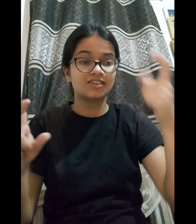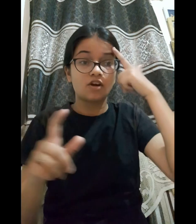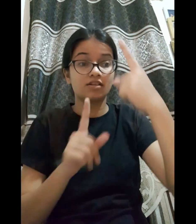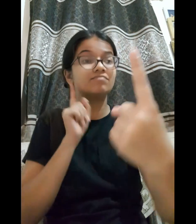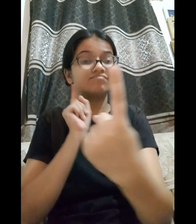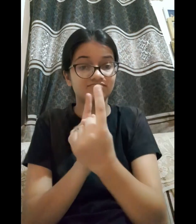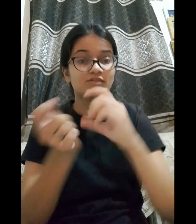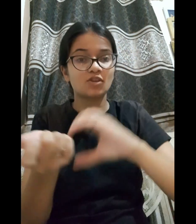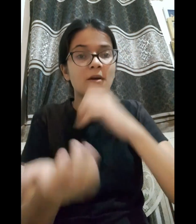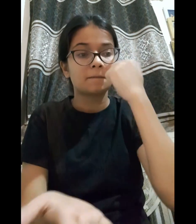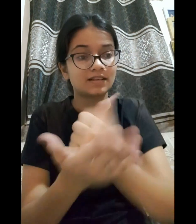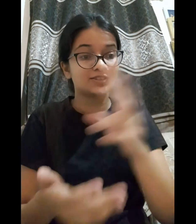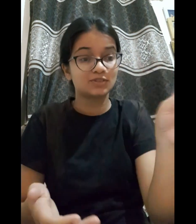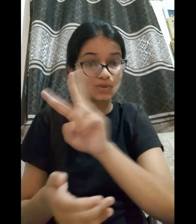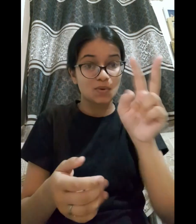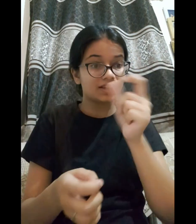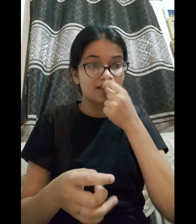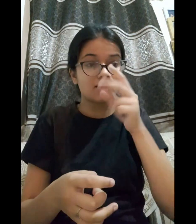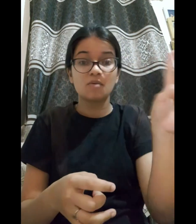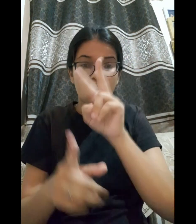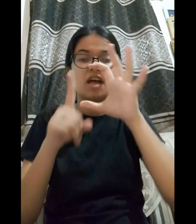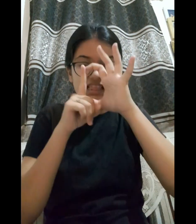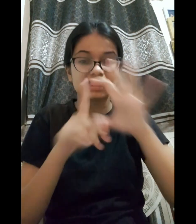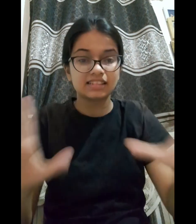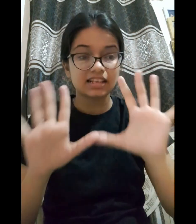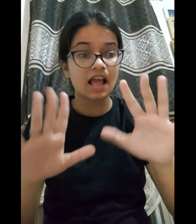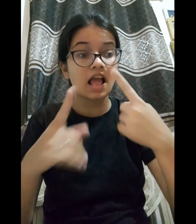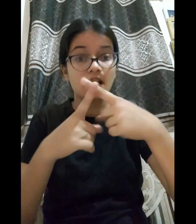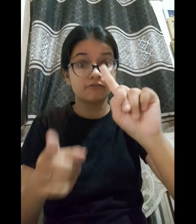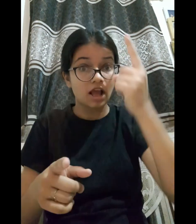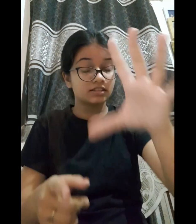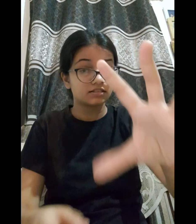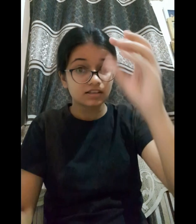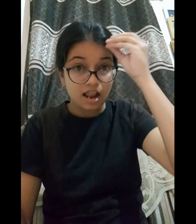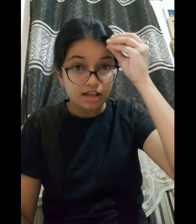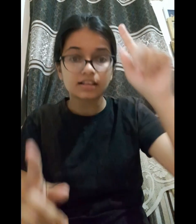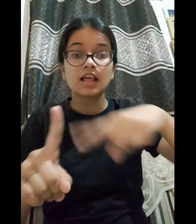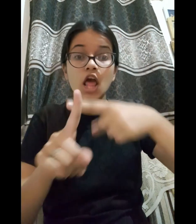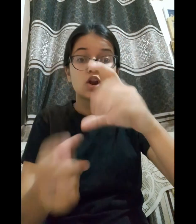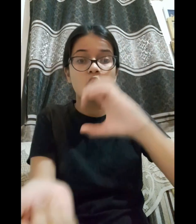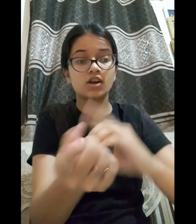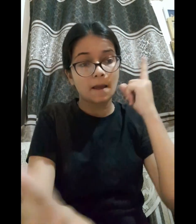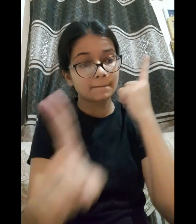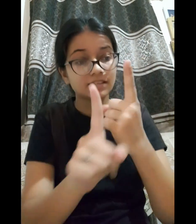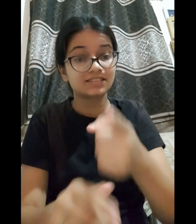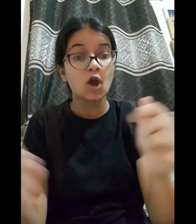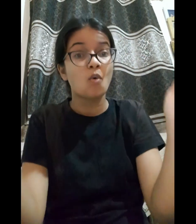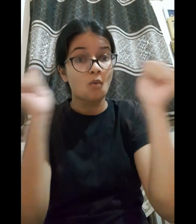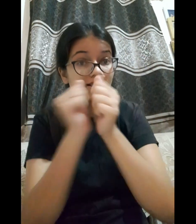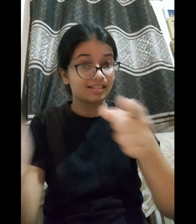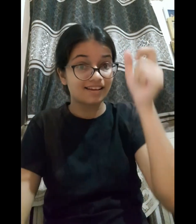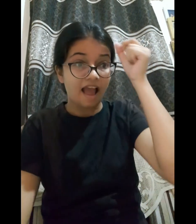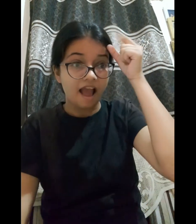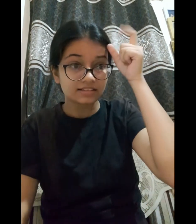from both these drugs. Both are dangerous drugs, need to be under supervision only. So with this understanding